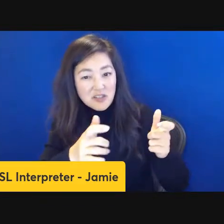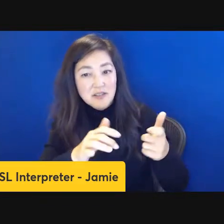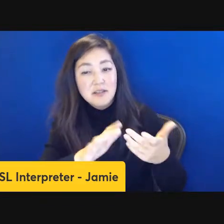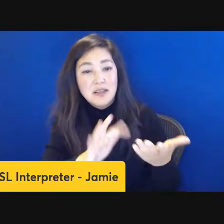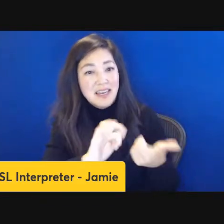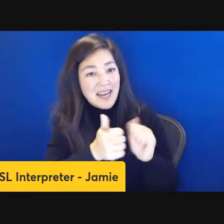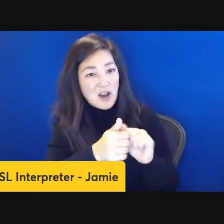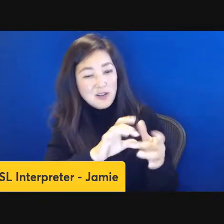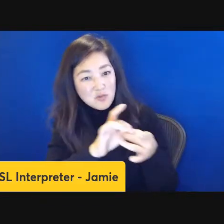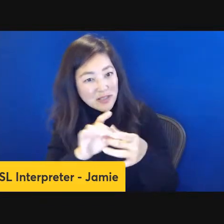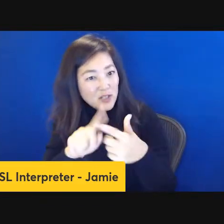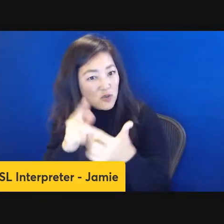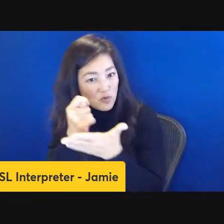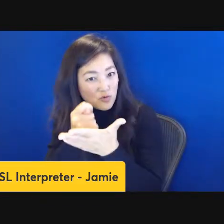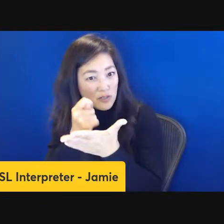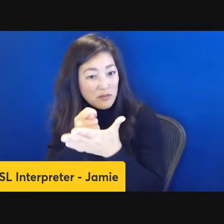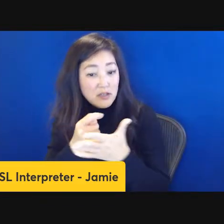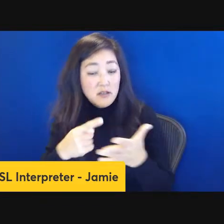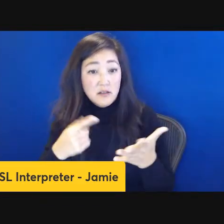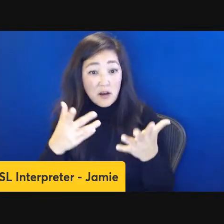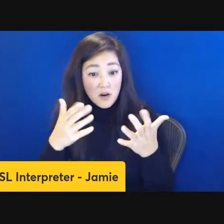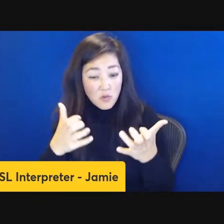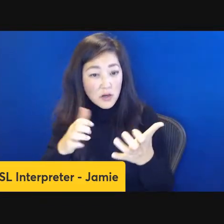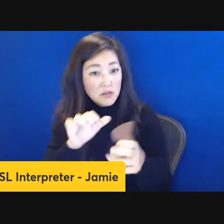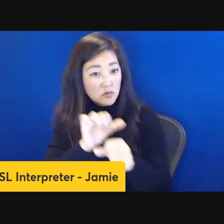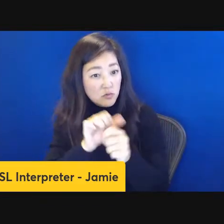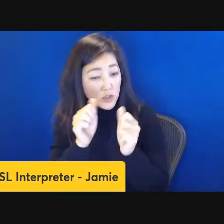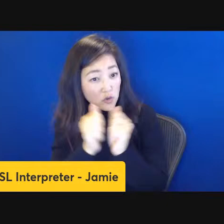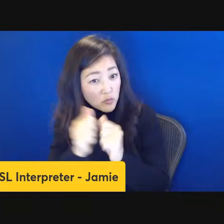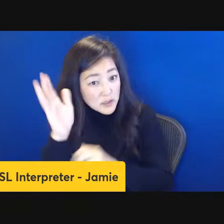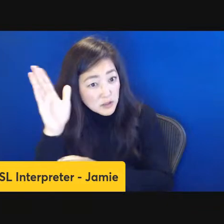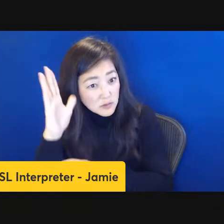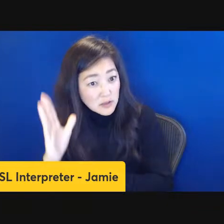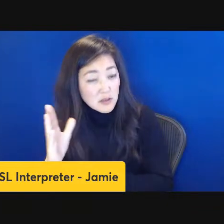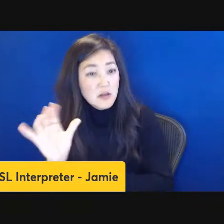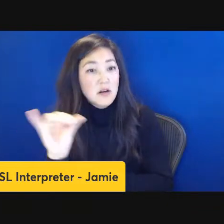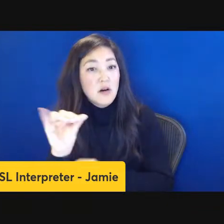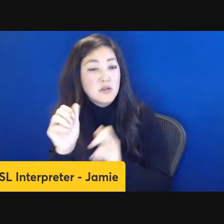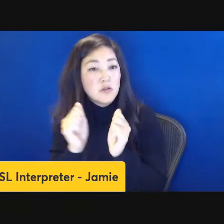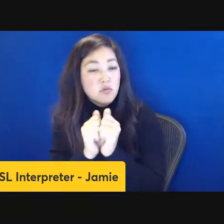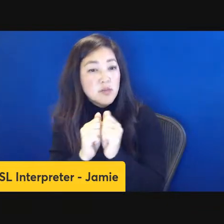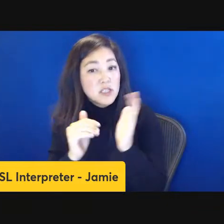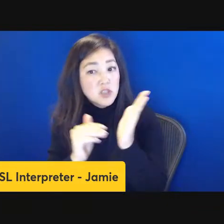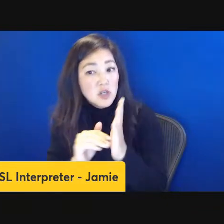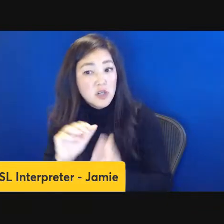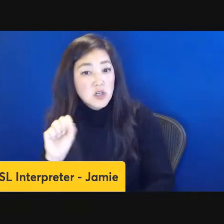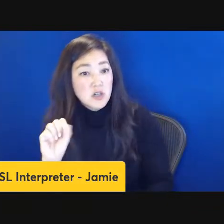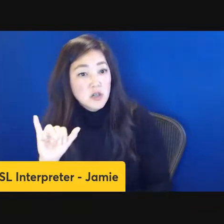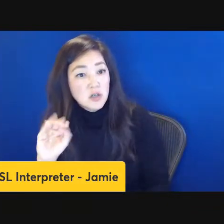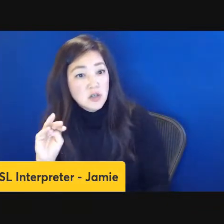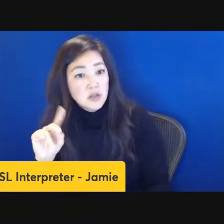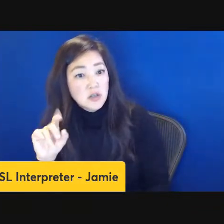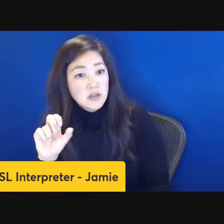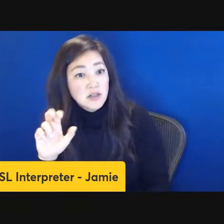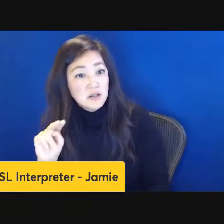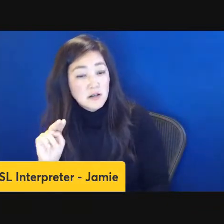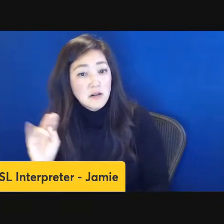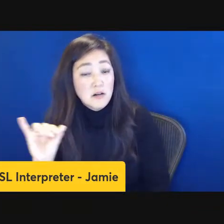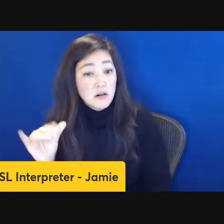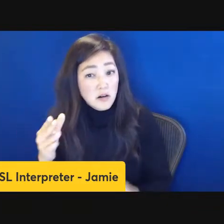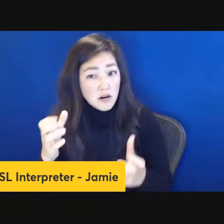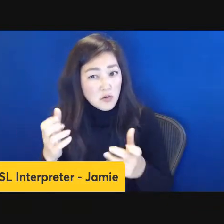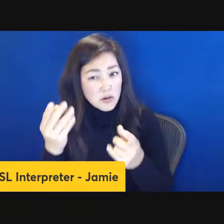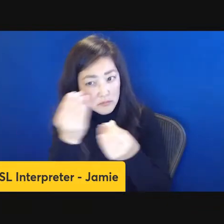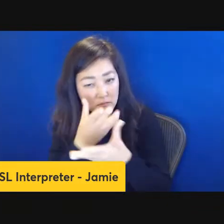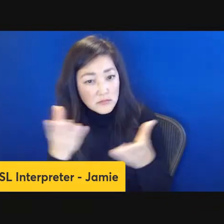do today is work with the speakers as well as with the Dr. Simpson, and let everyone know that I've sort